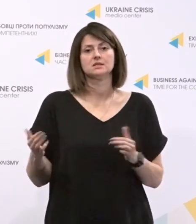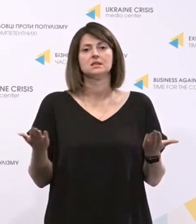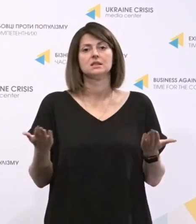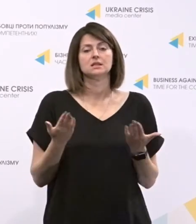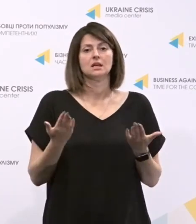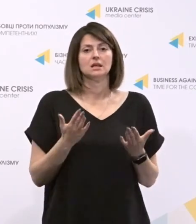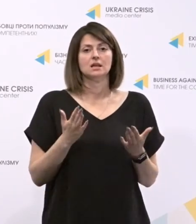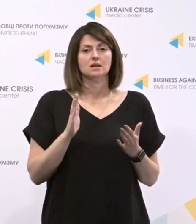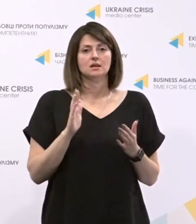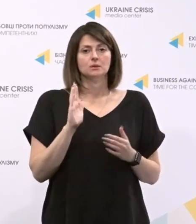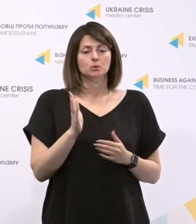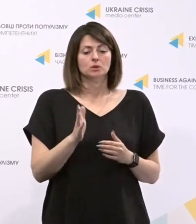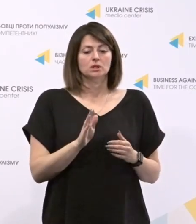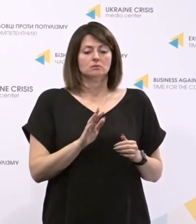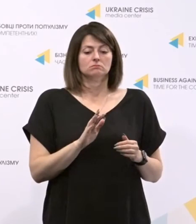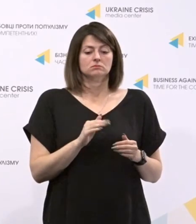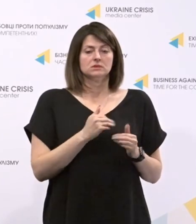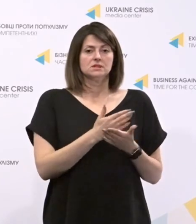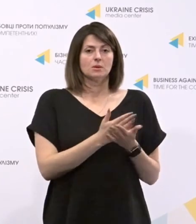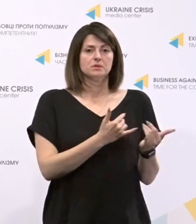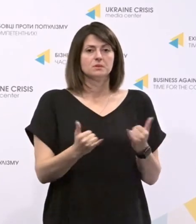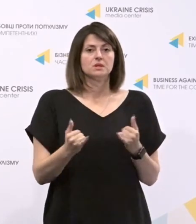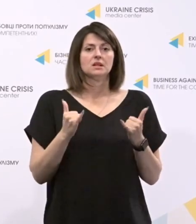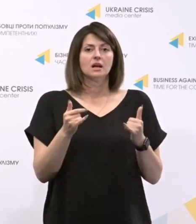in Crimea.